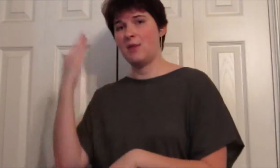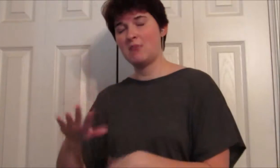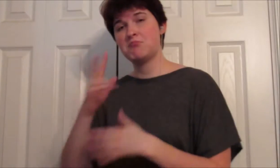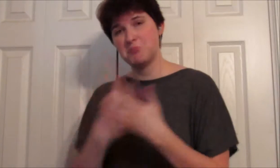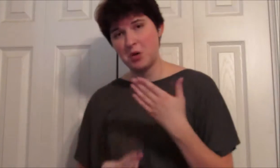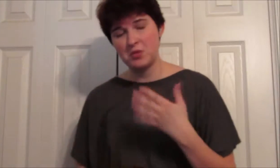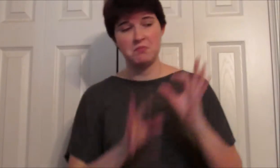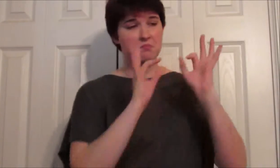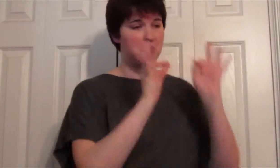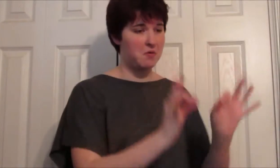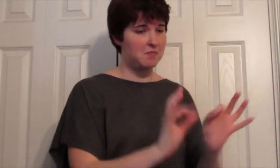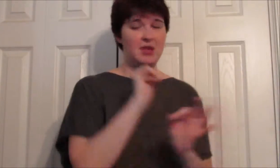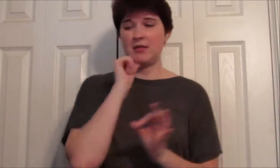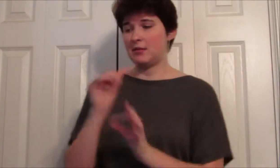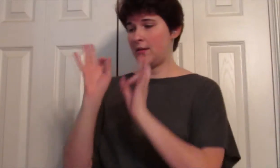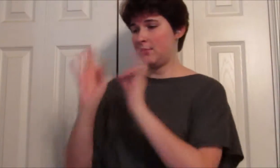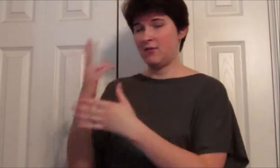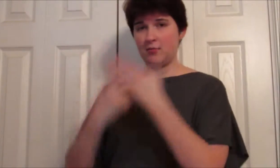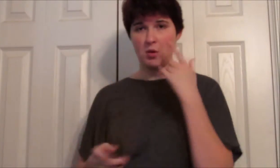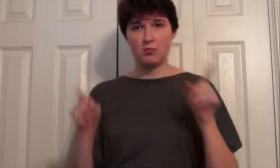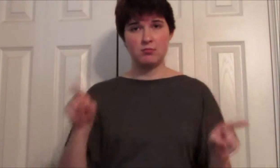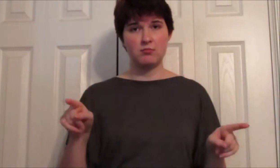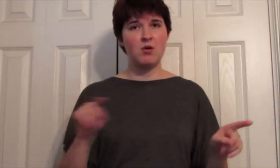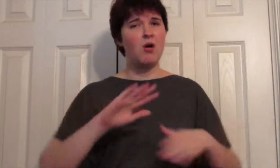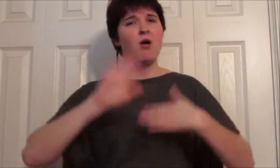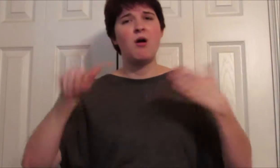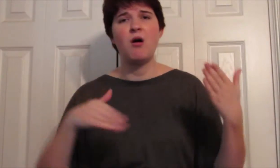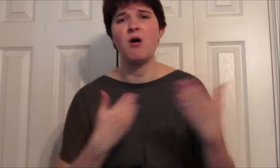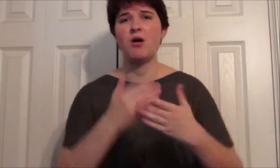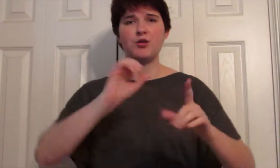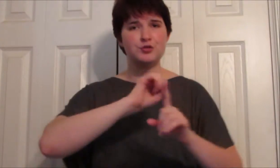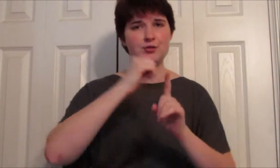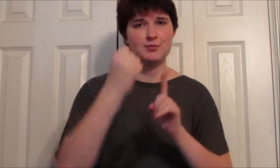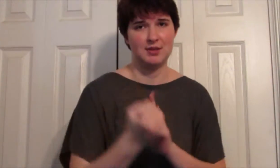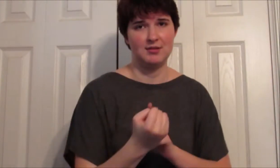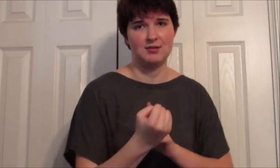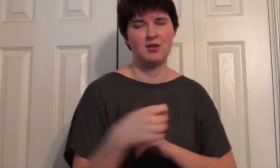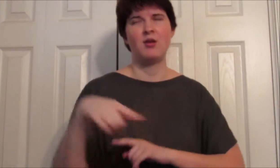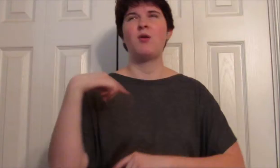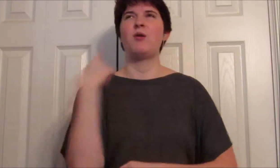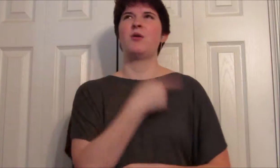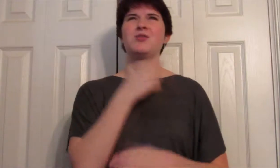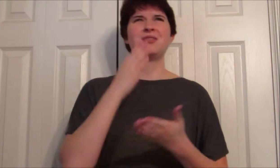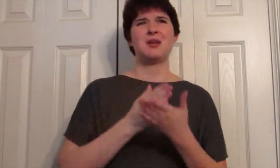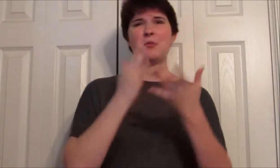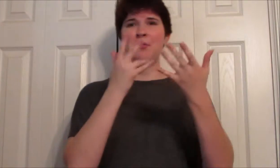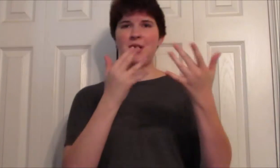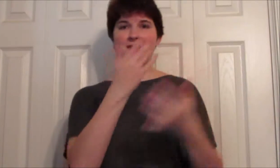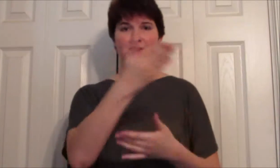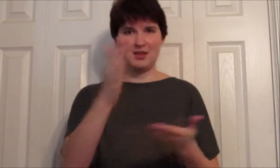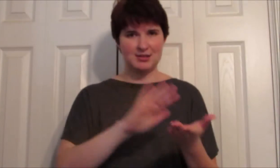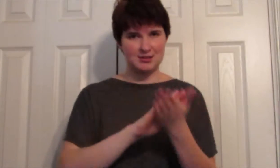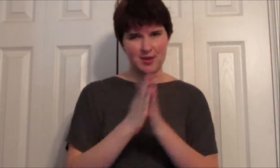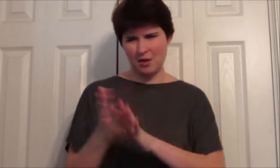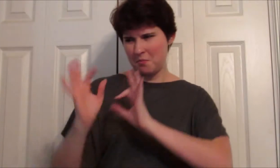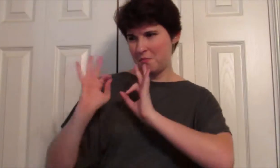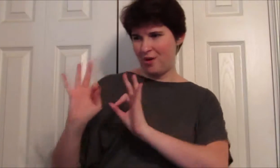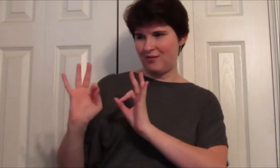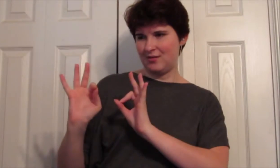the bad. The perfect and the imperfect, all circumstances. You know, once we stop waiting for things to get